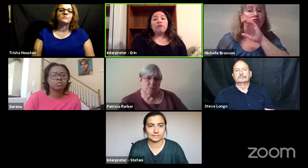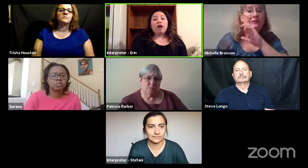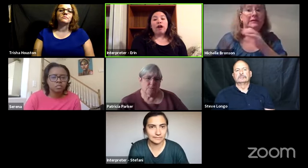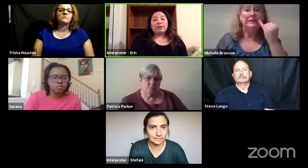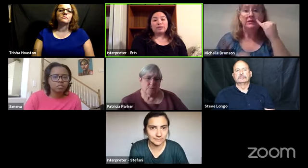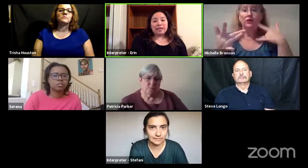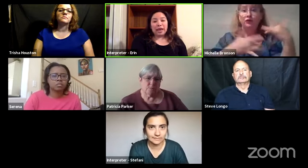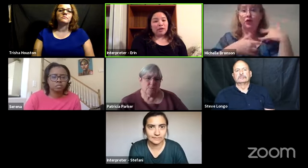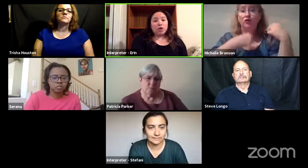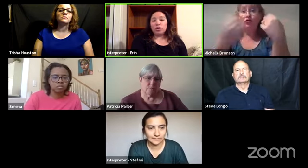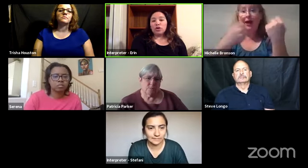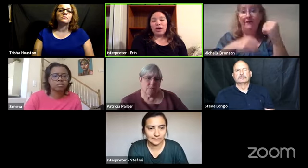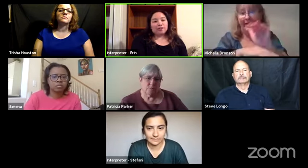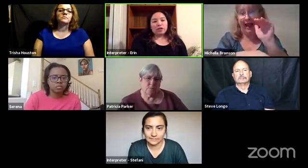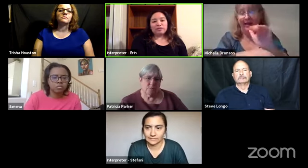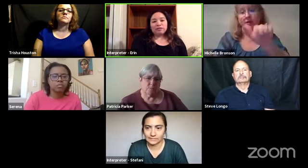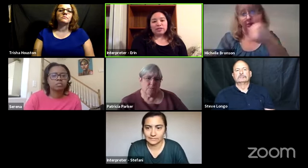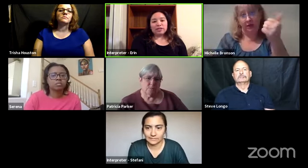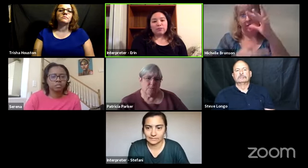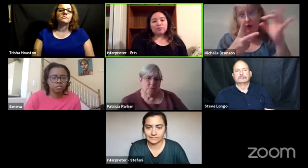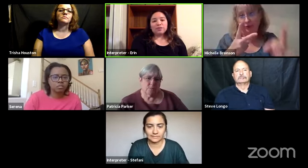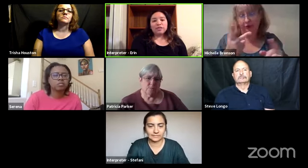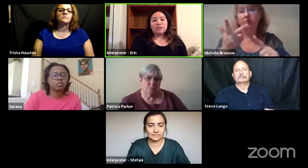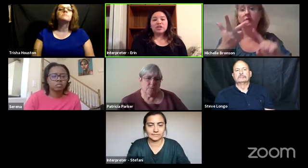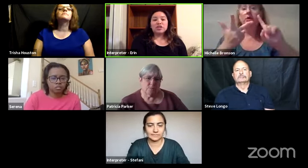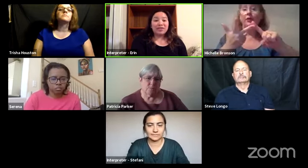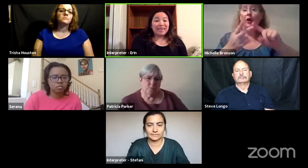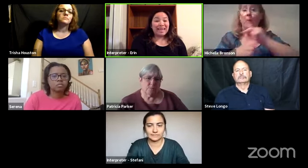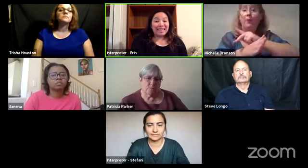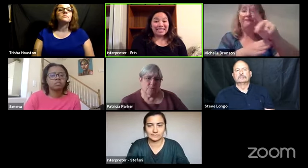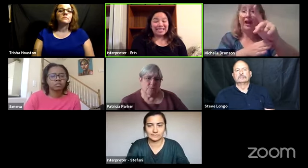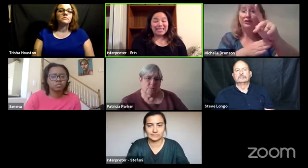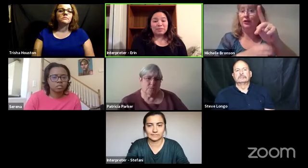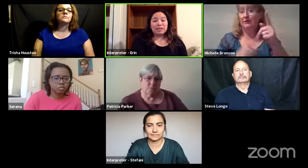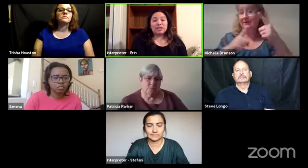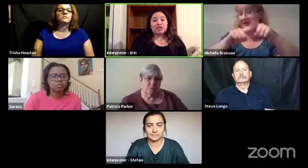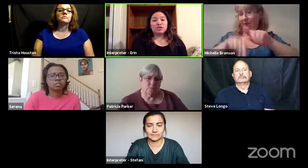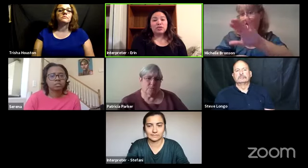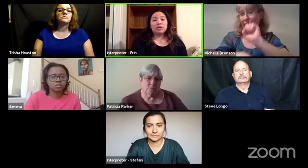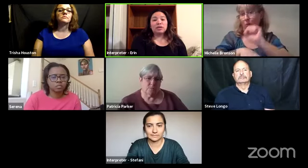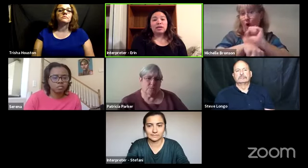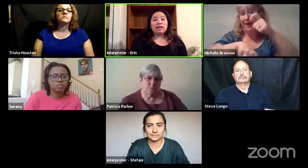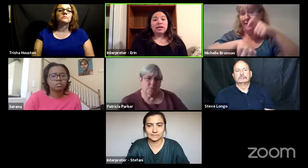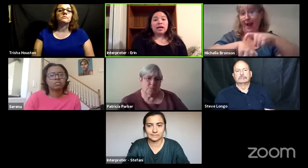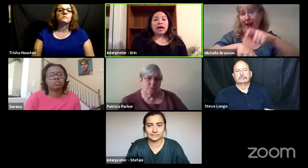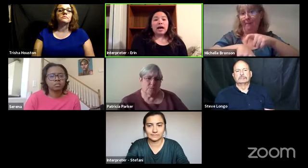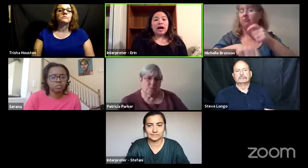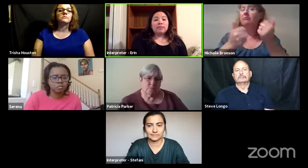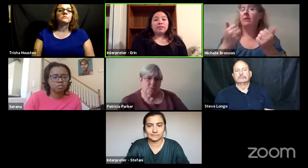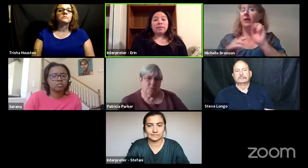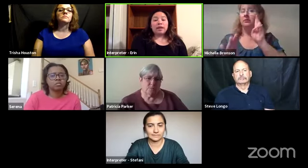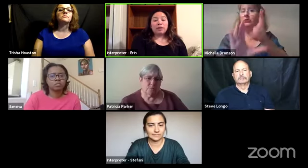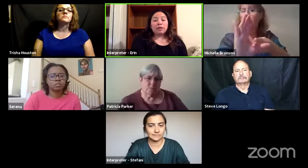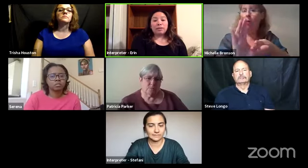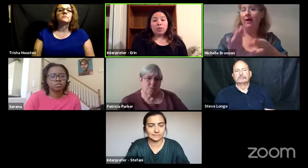are outside the area who will not have to drive to Fresno. Especially driving at night has been an issue. Depending on when people